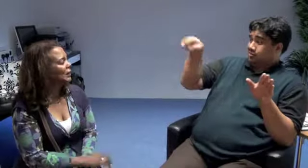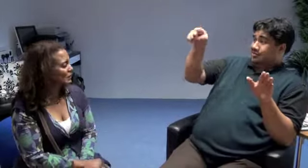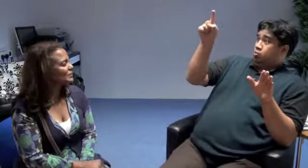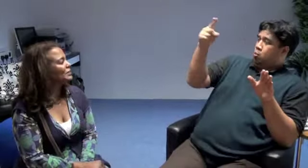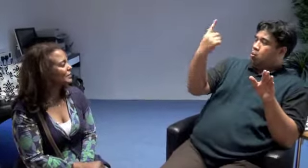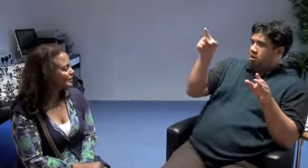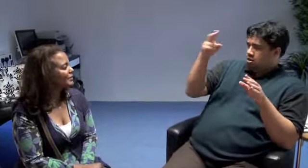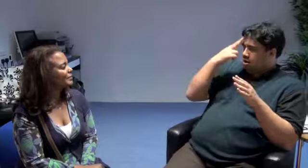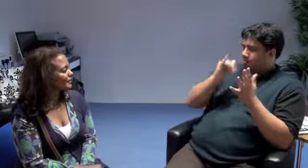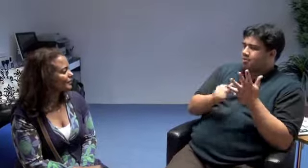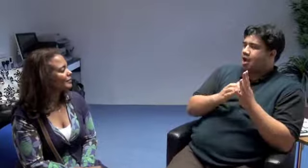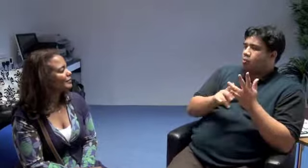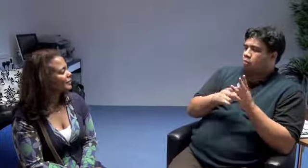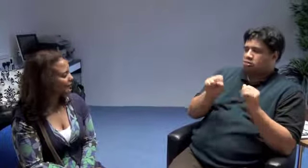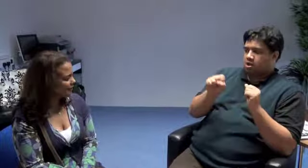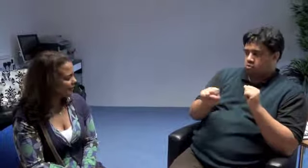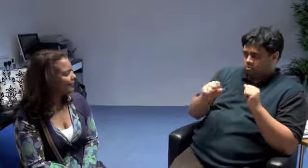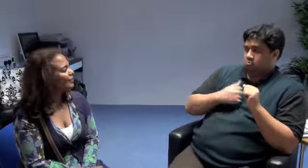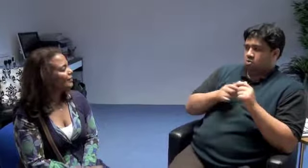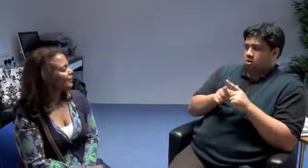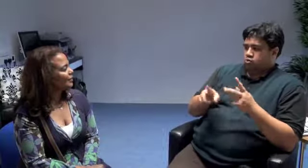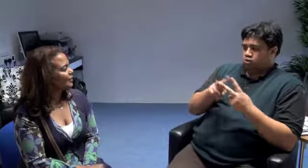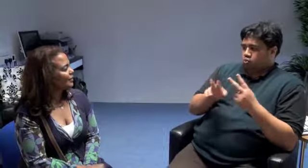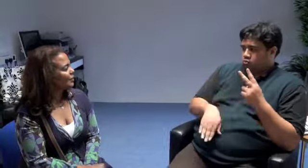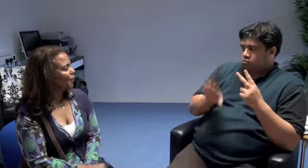of Australia and New Zealand. I grew up with both of those languages there.